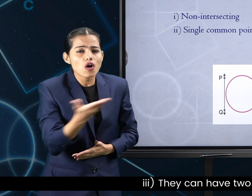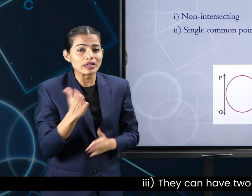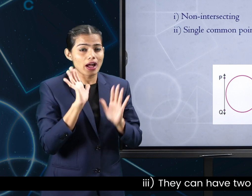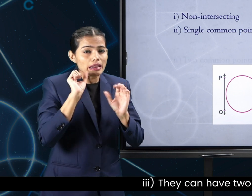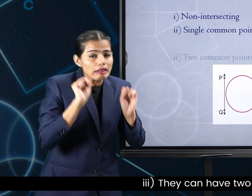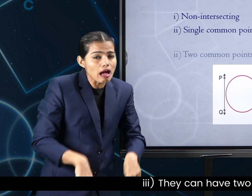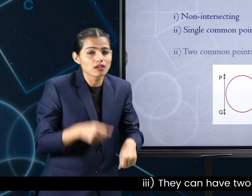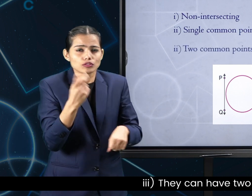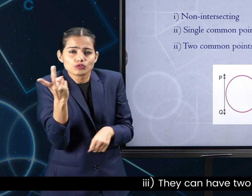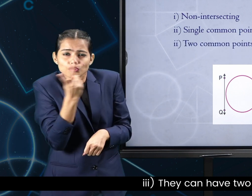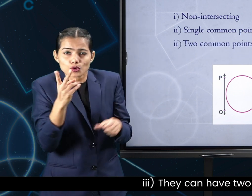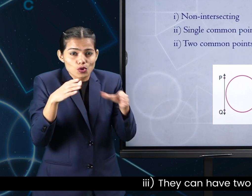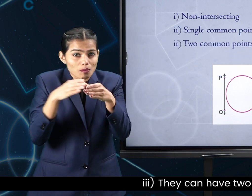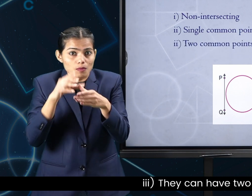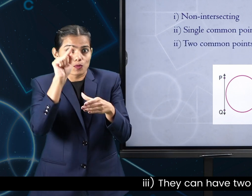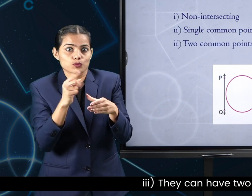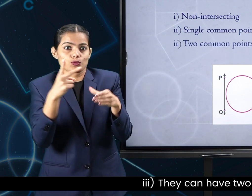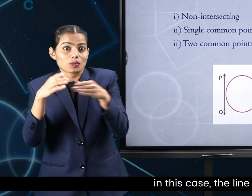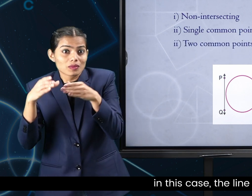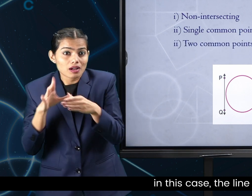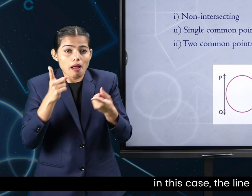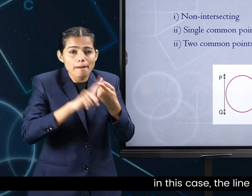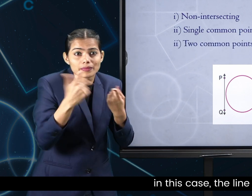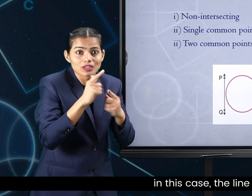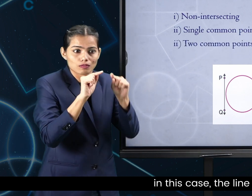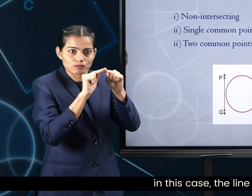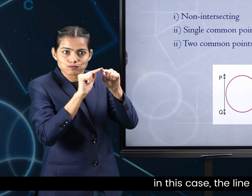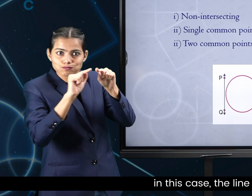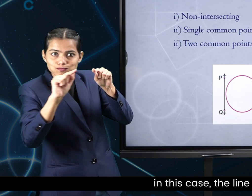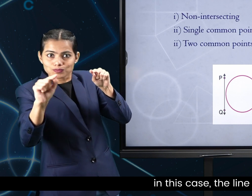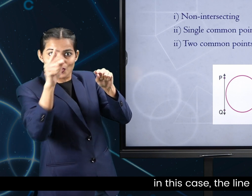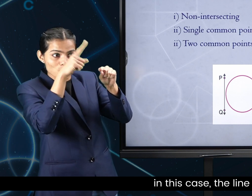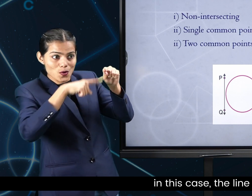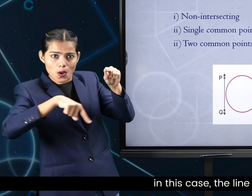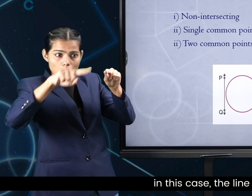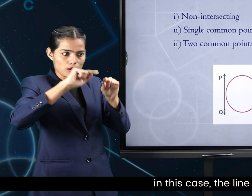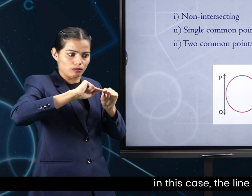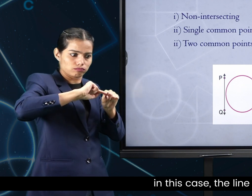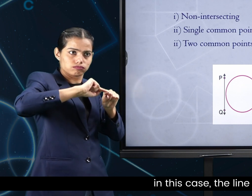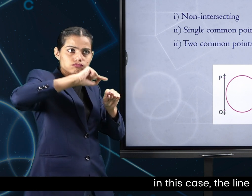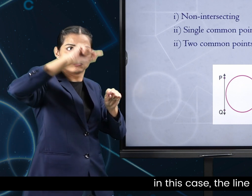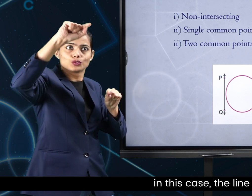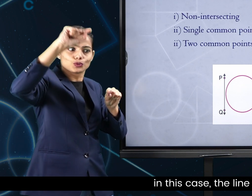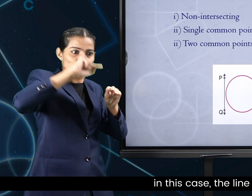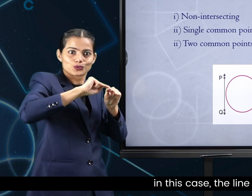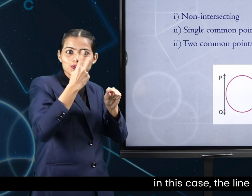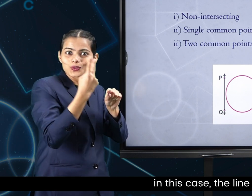They can have 2 common points. In this case, the line cuts the circle.